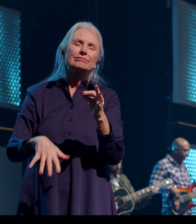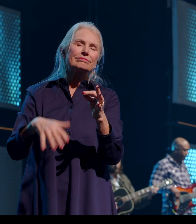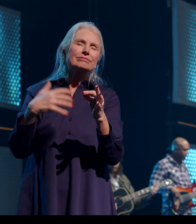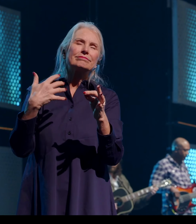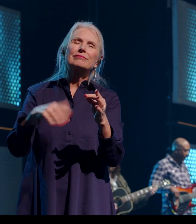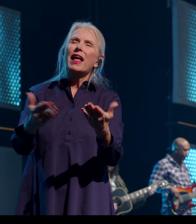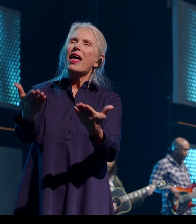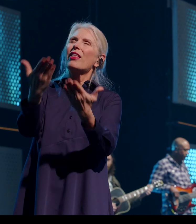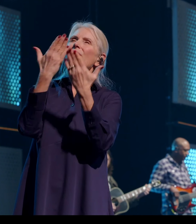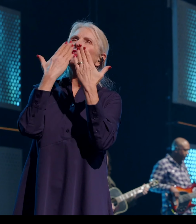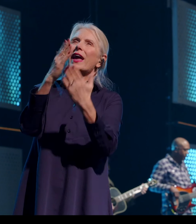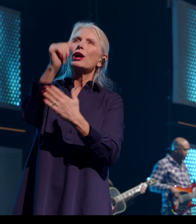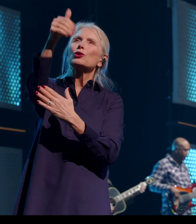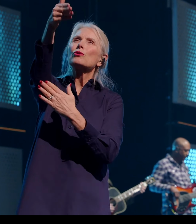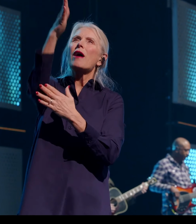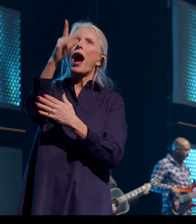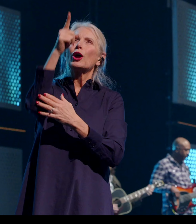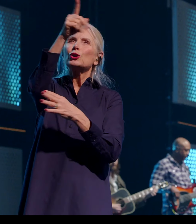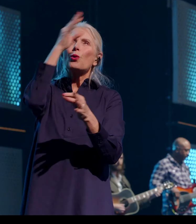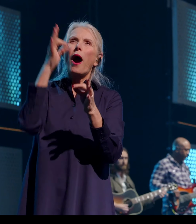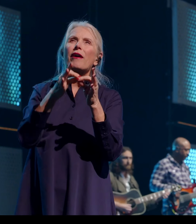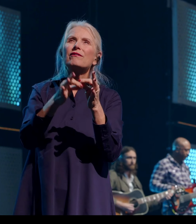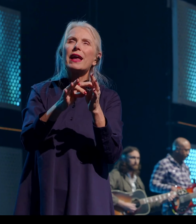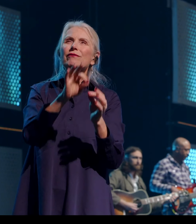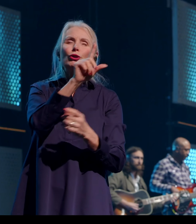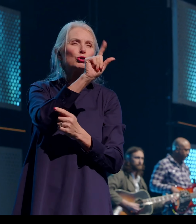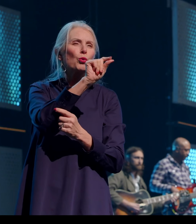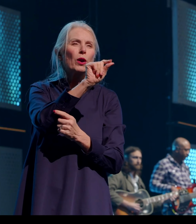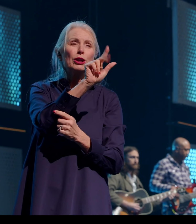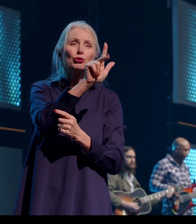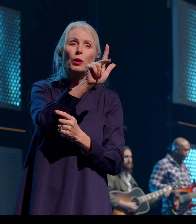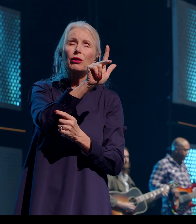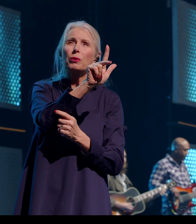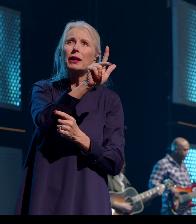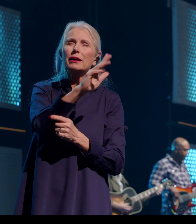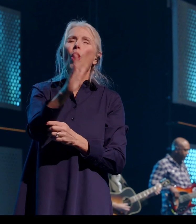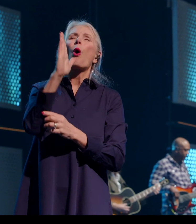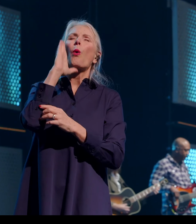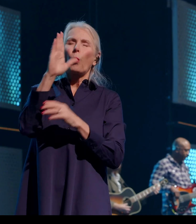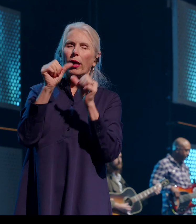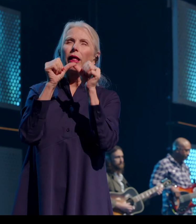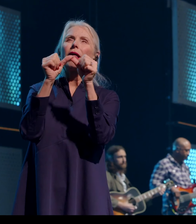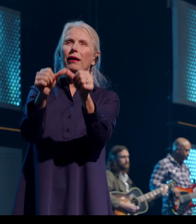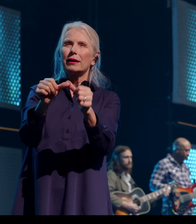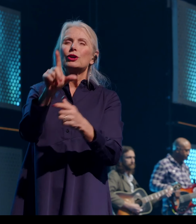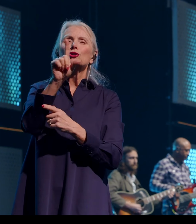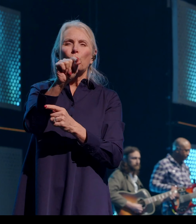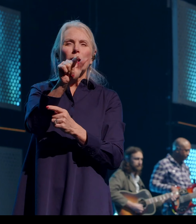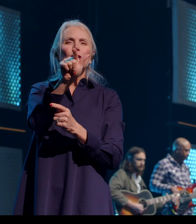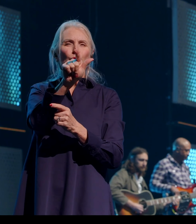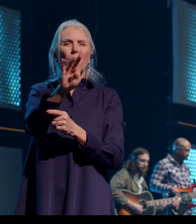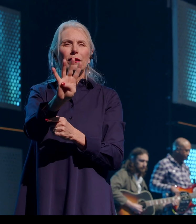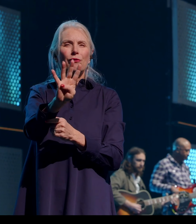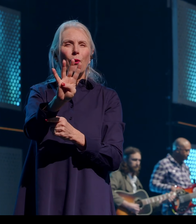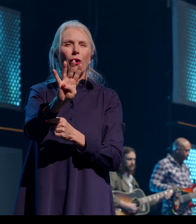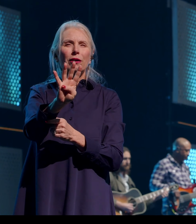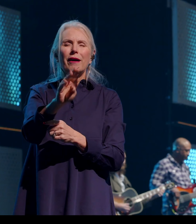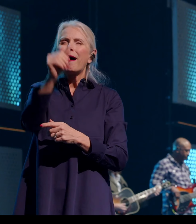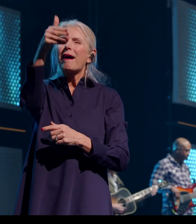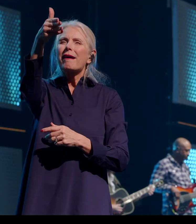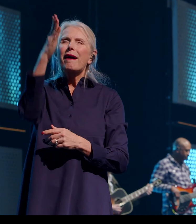in 2023, and we believe you'll be faithful in 2024. Goodness of God, you are so